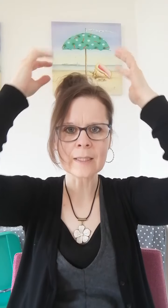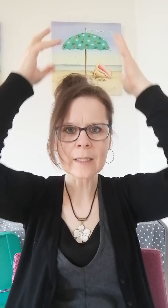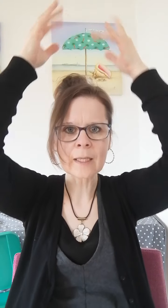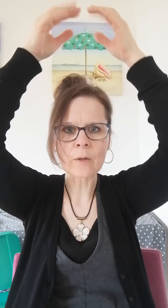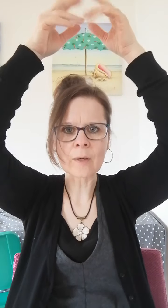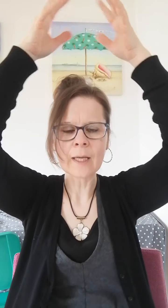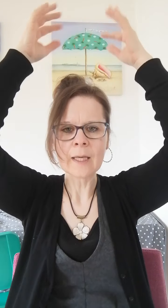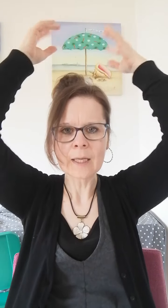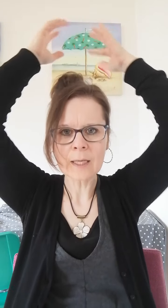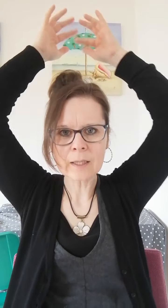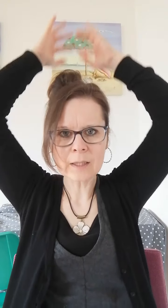They